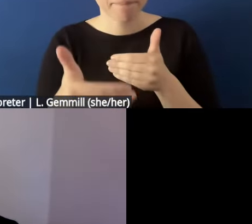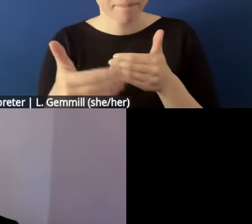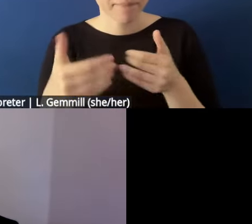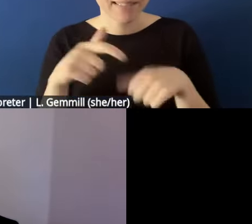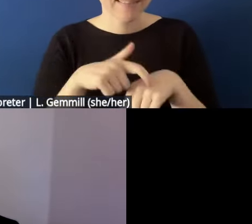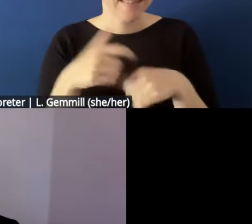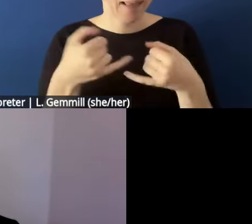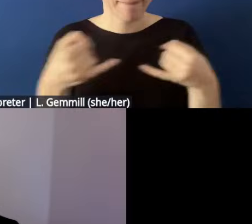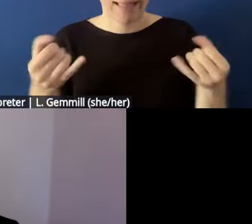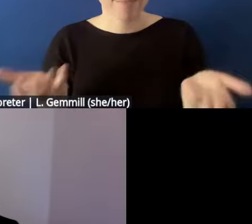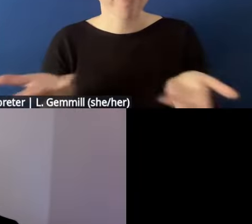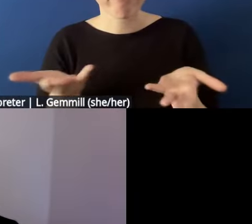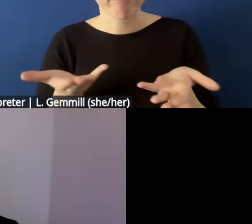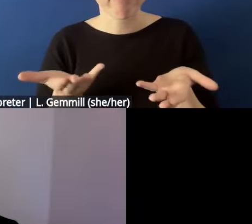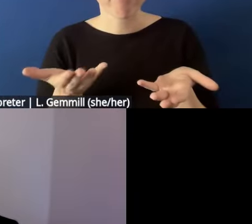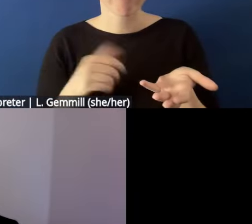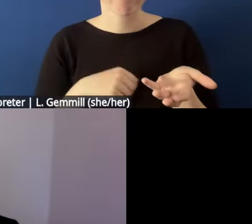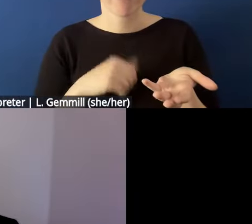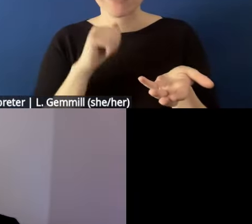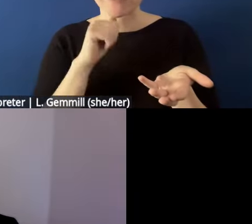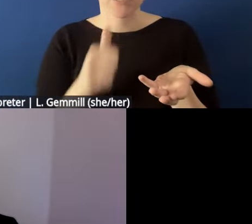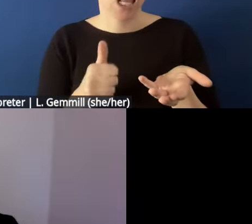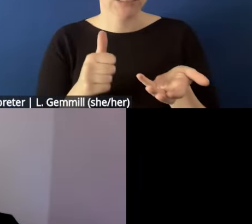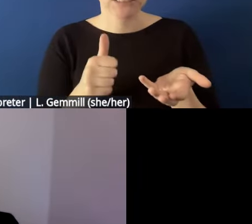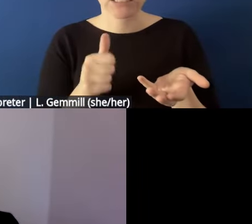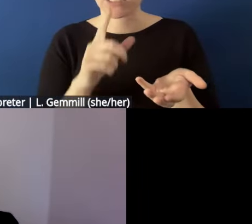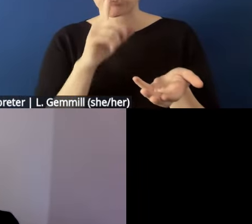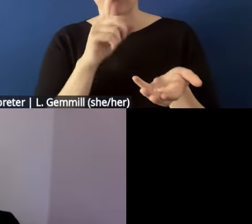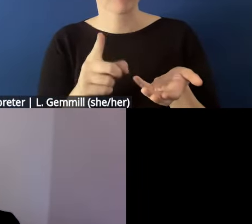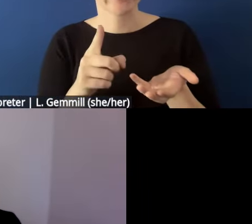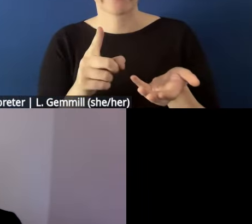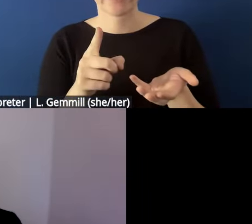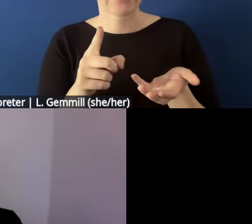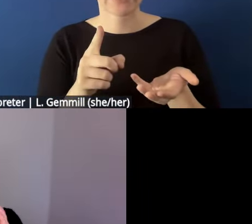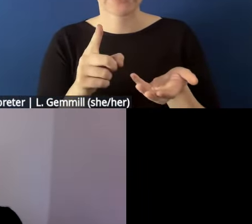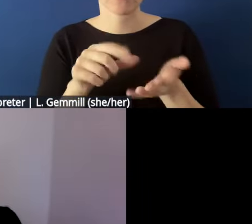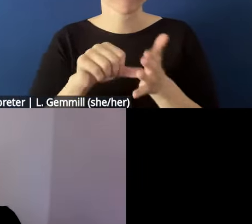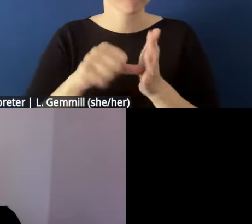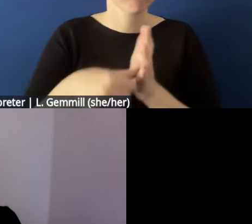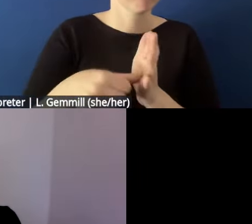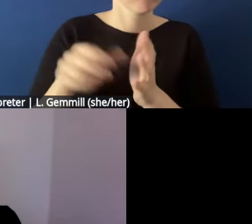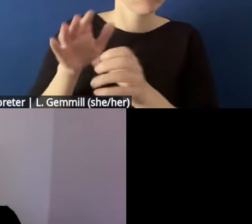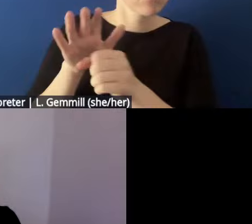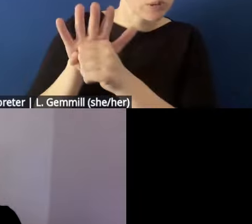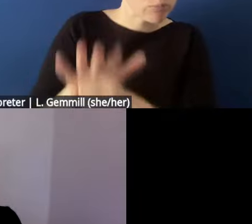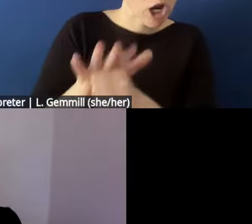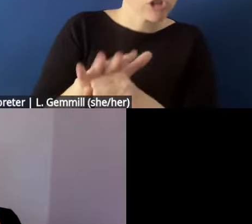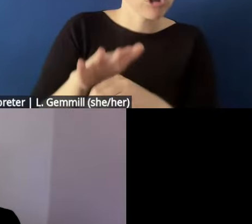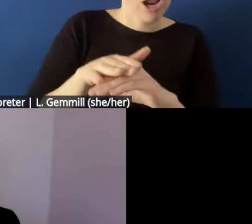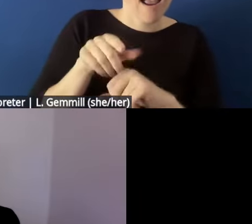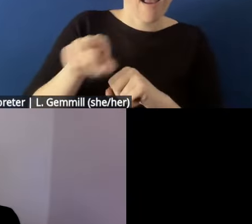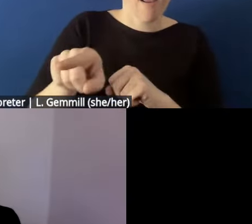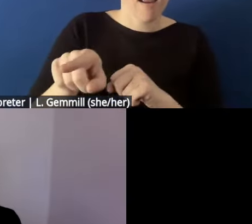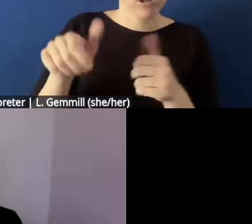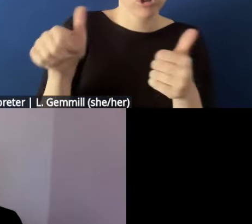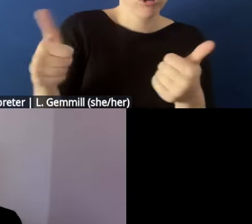And it doesn't really put any pressure on the challenger, on the